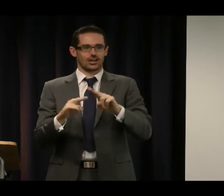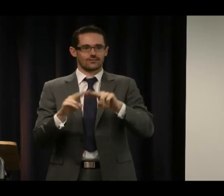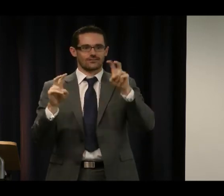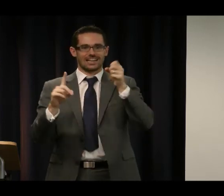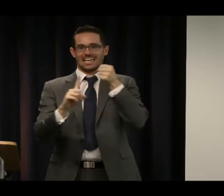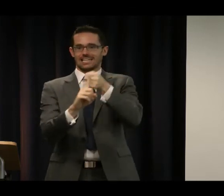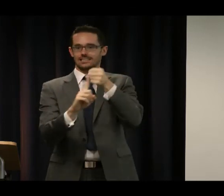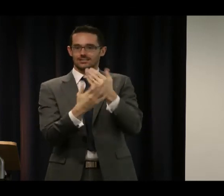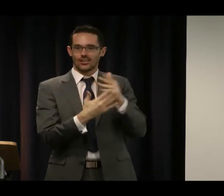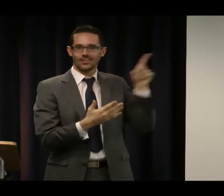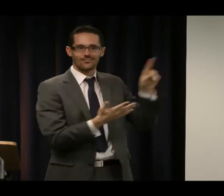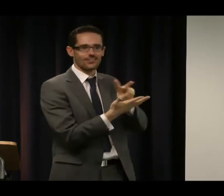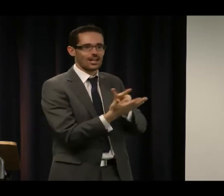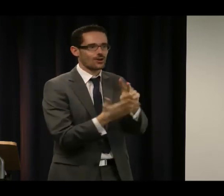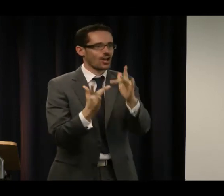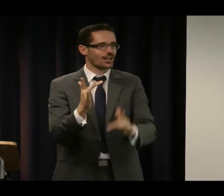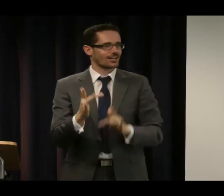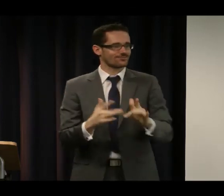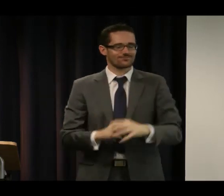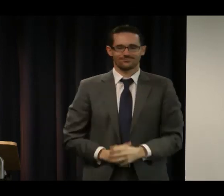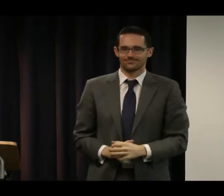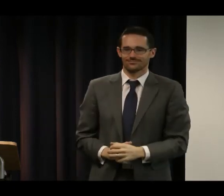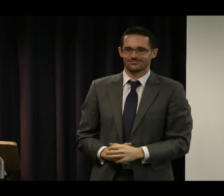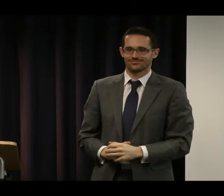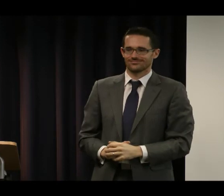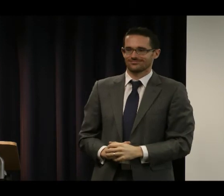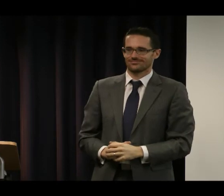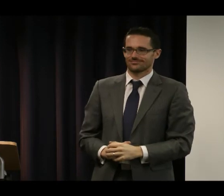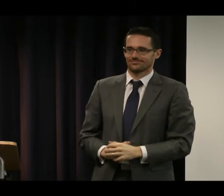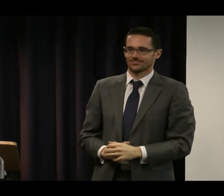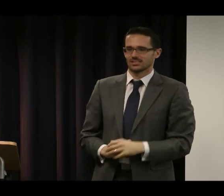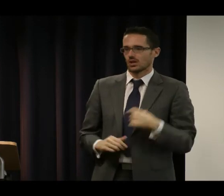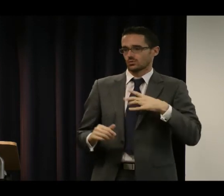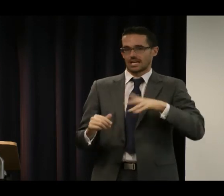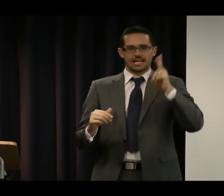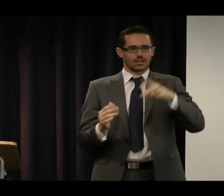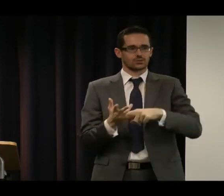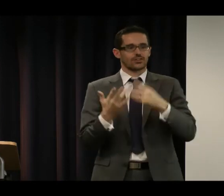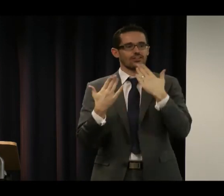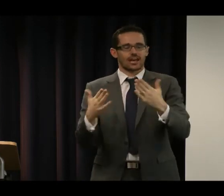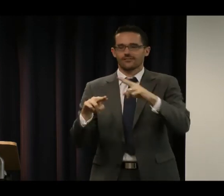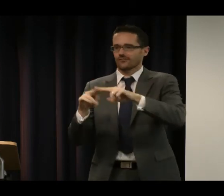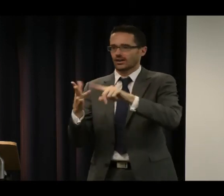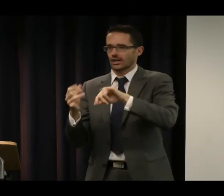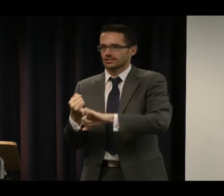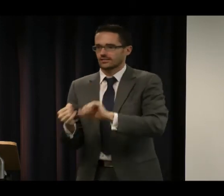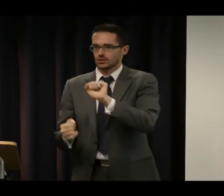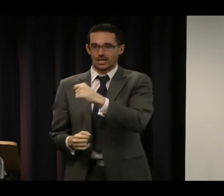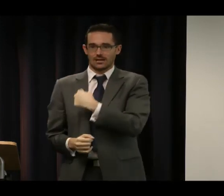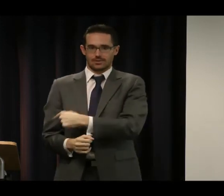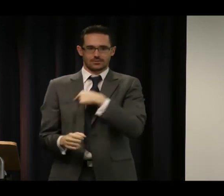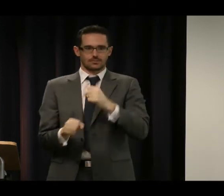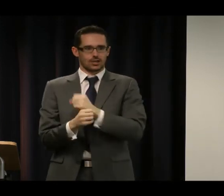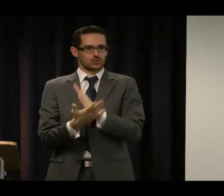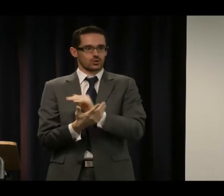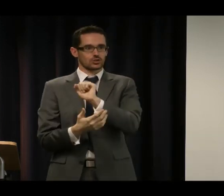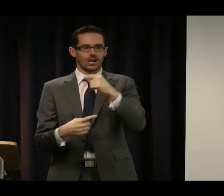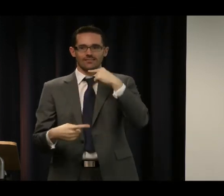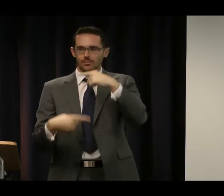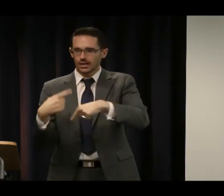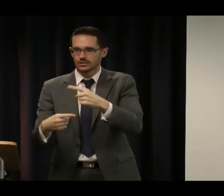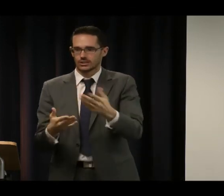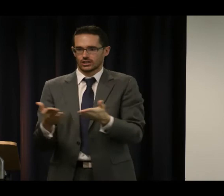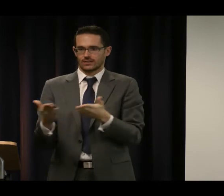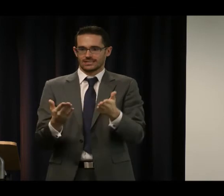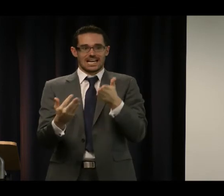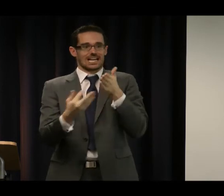next few days, you'll see a lot of hits on the video online. So again, I would like to thank FOS for your commitment